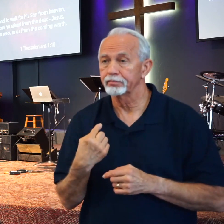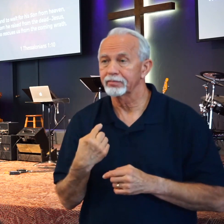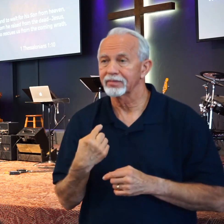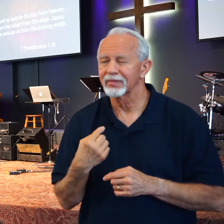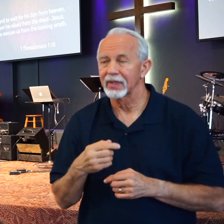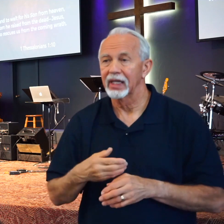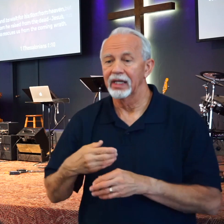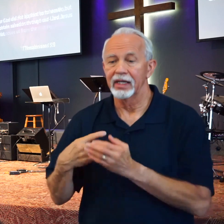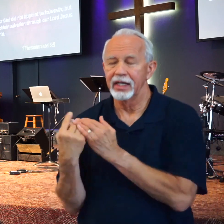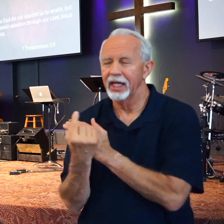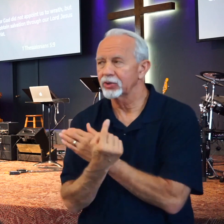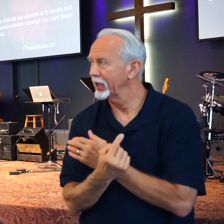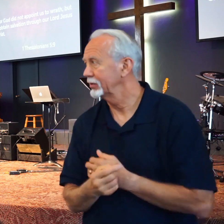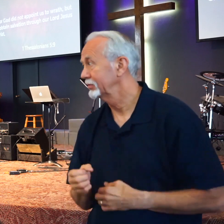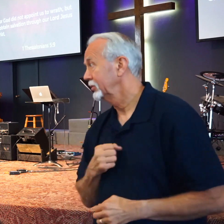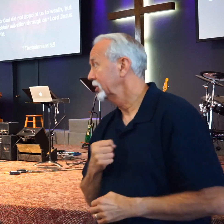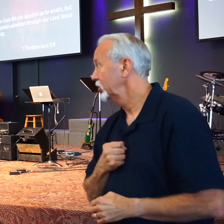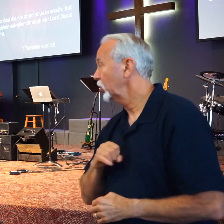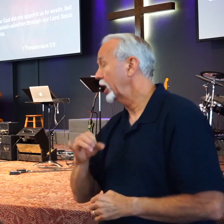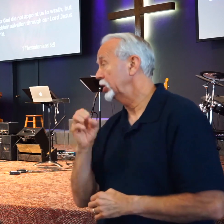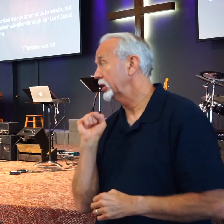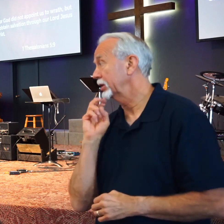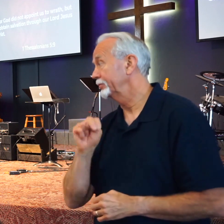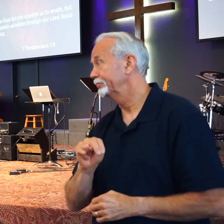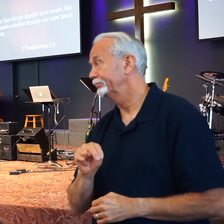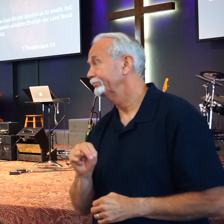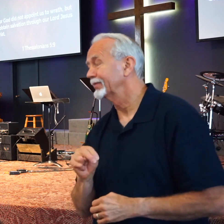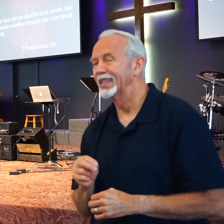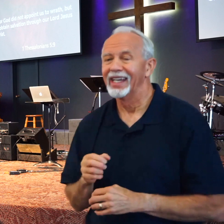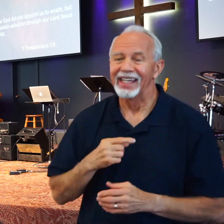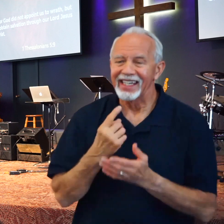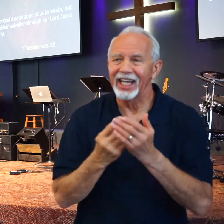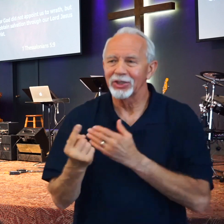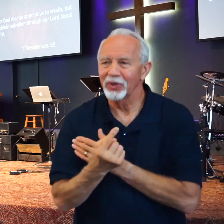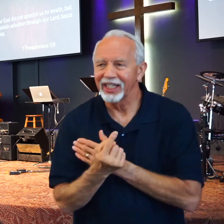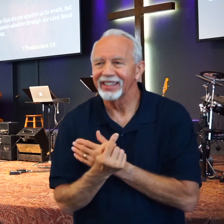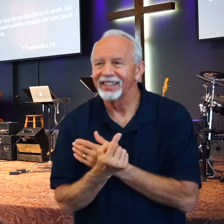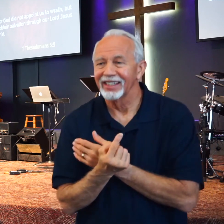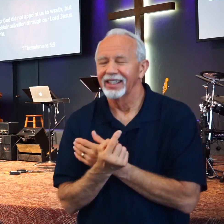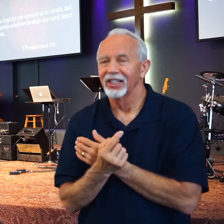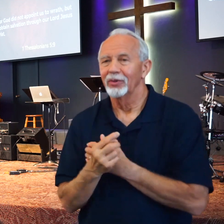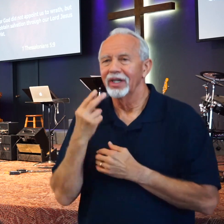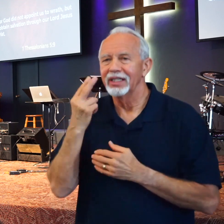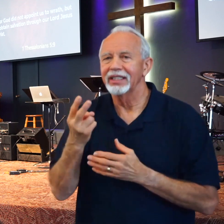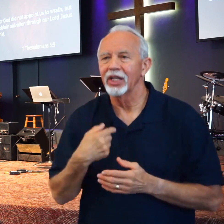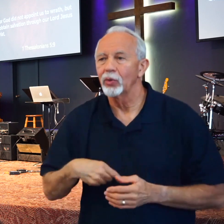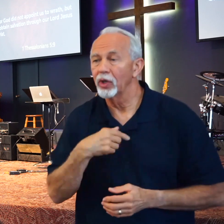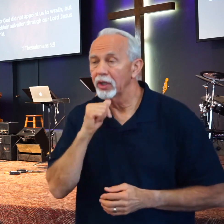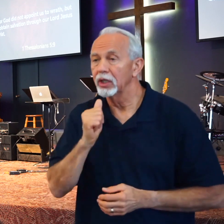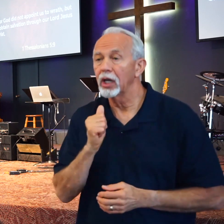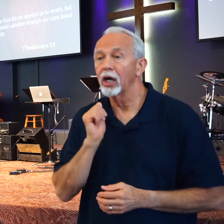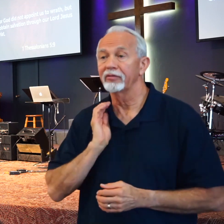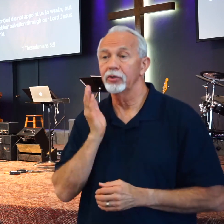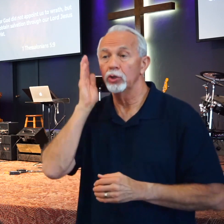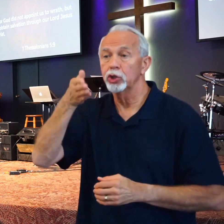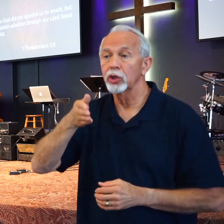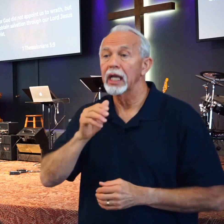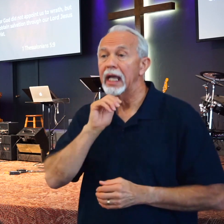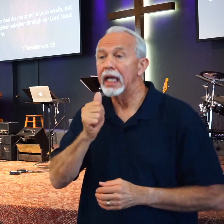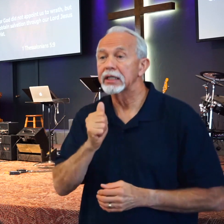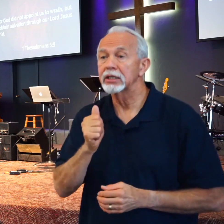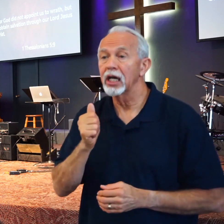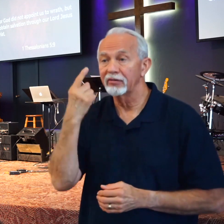Next week, sorry Jason, stepping on your toes a little bit. Next week we see that we're not destined for